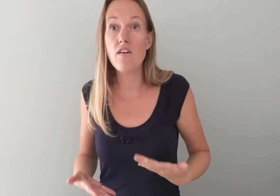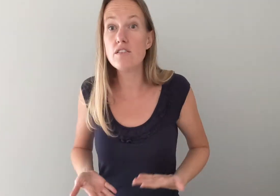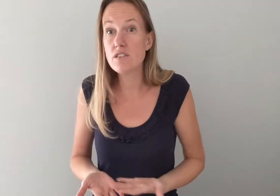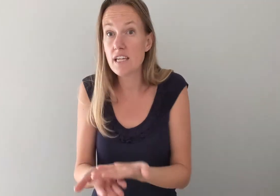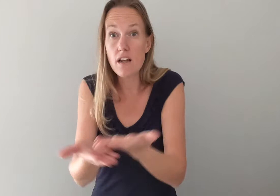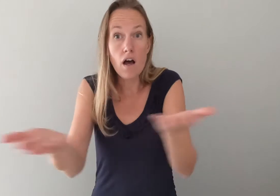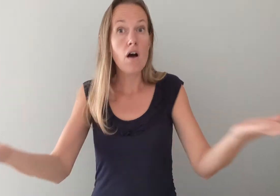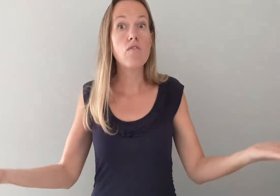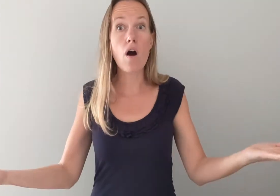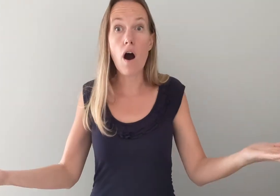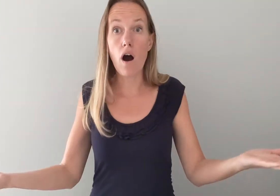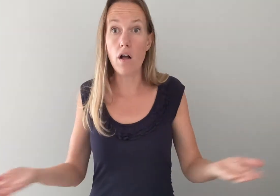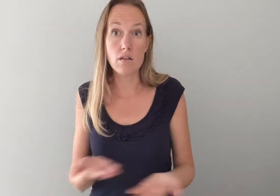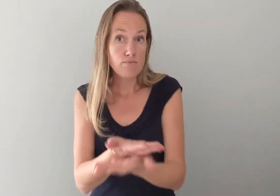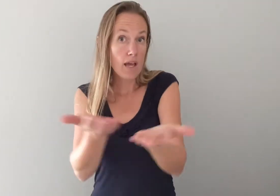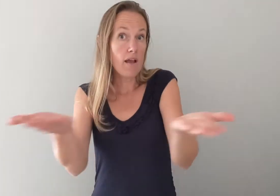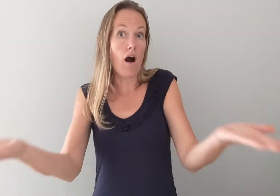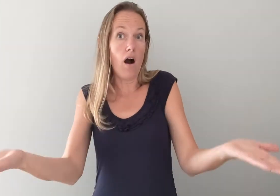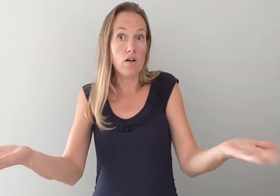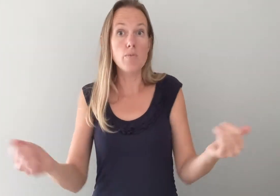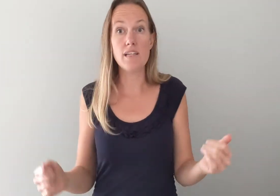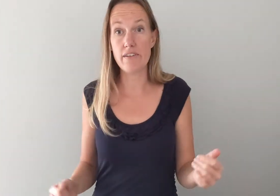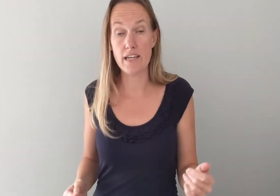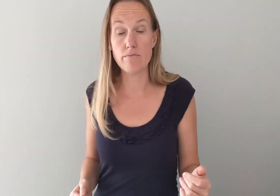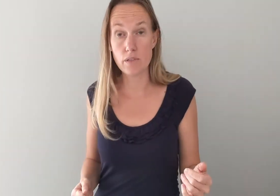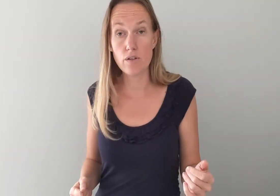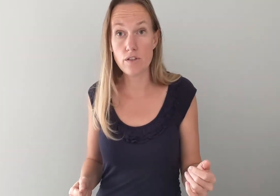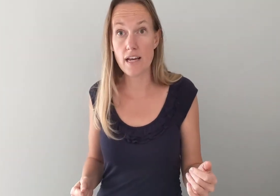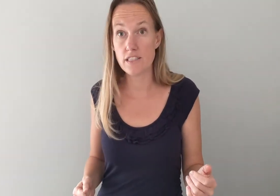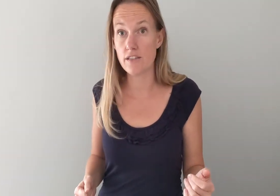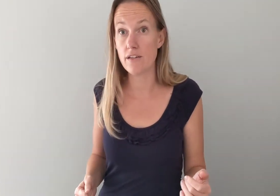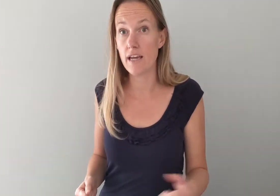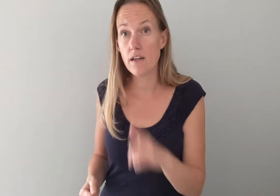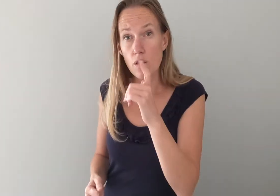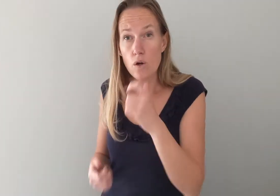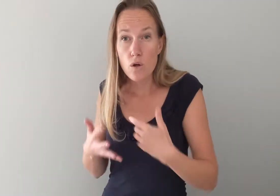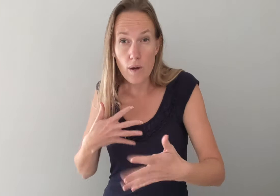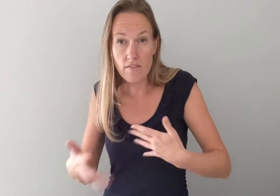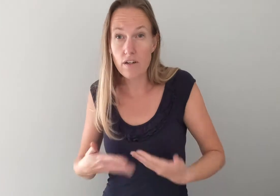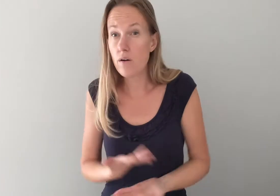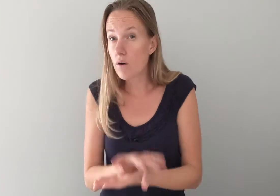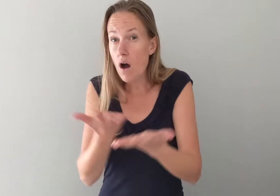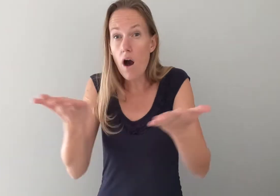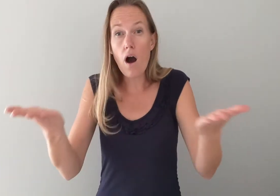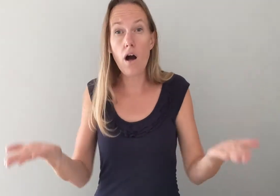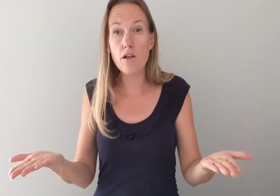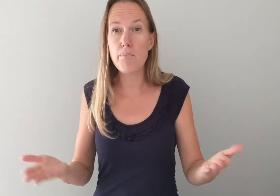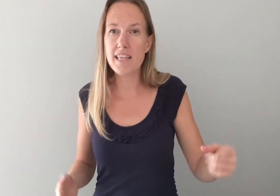also seen for all, okay? All who believe in him. You can do that too, okay? Whoever or all